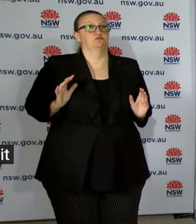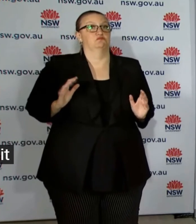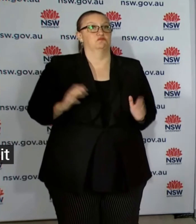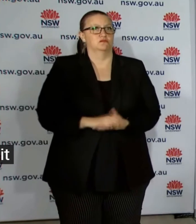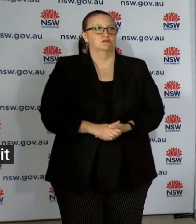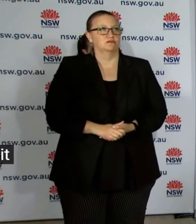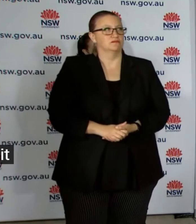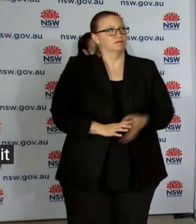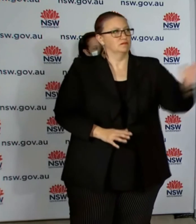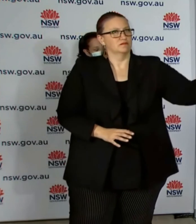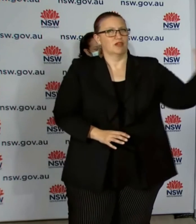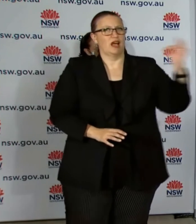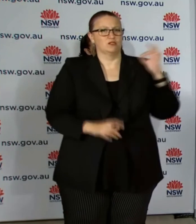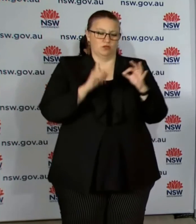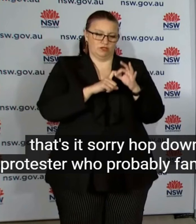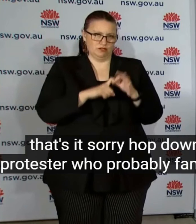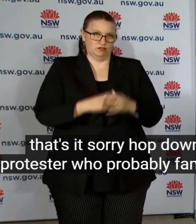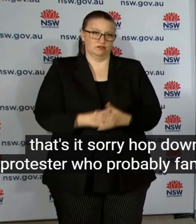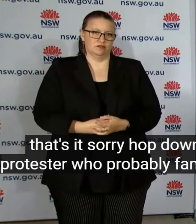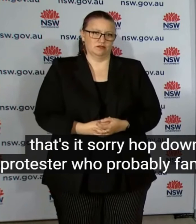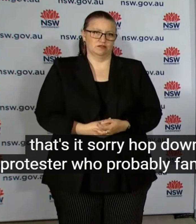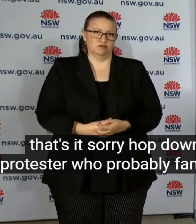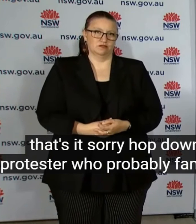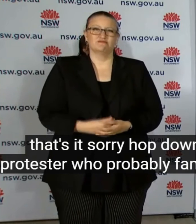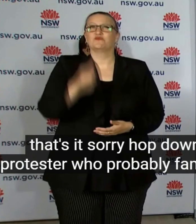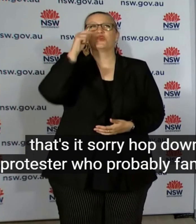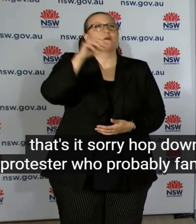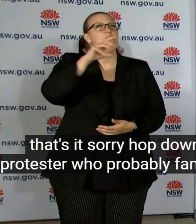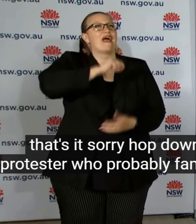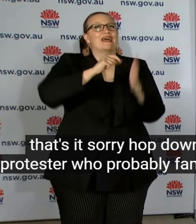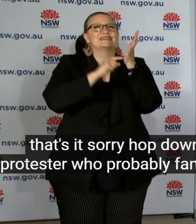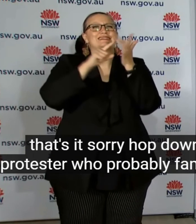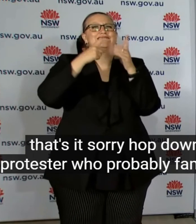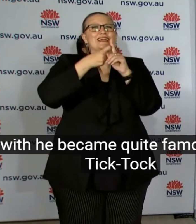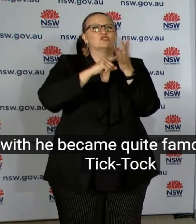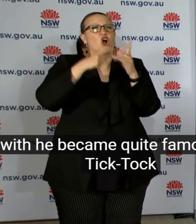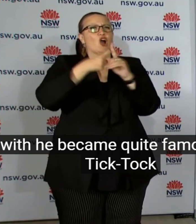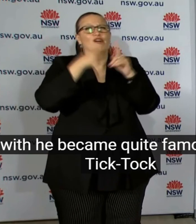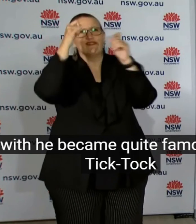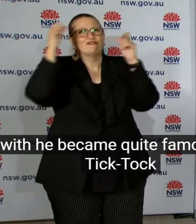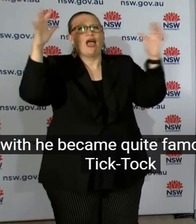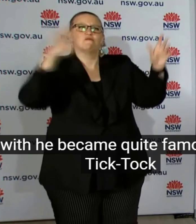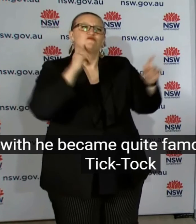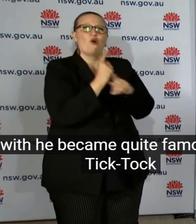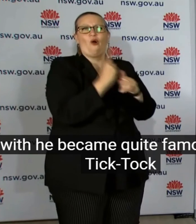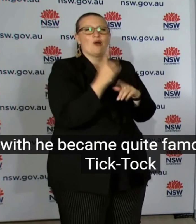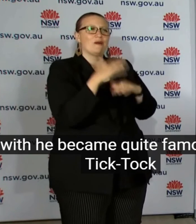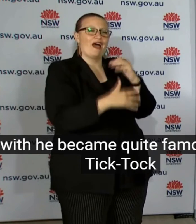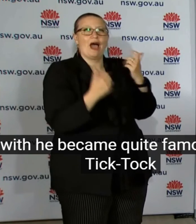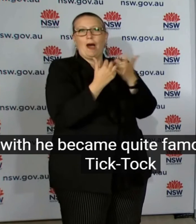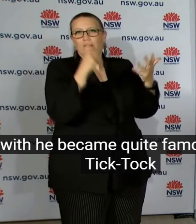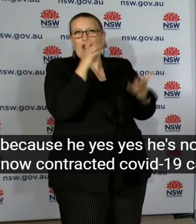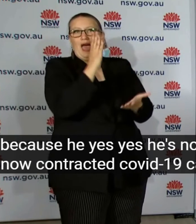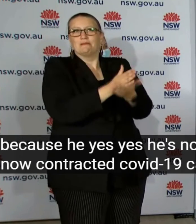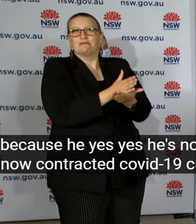an anti-lockdown protester who you're probably familiar with? He became quite famous on TikTok because he. Oh, I'm very familiar with him, yes. He's